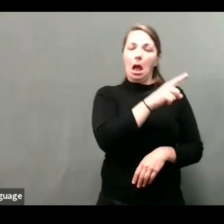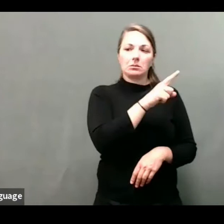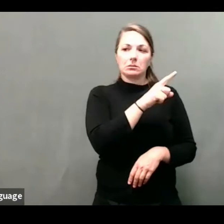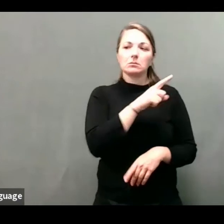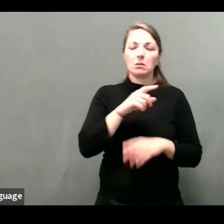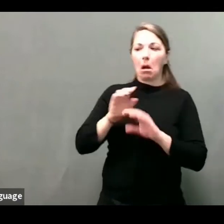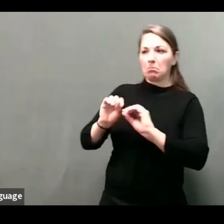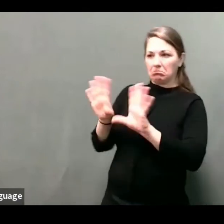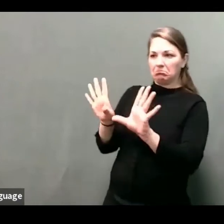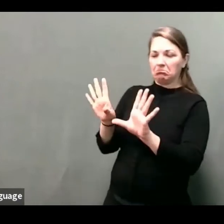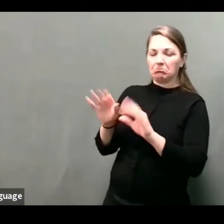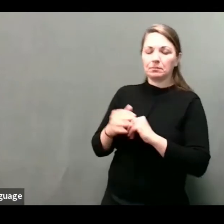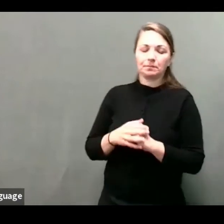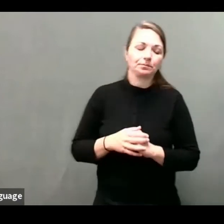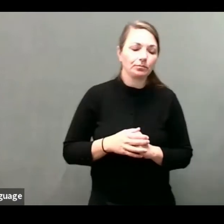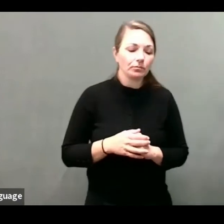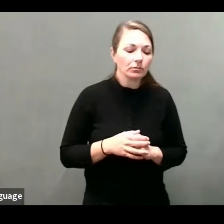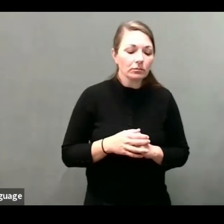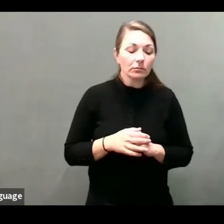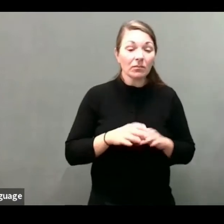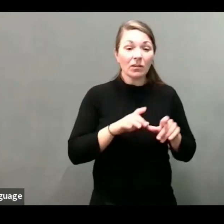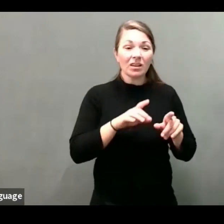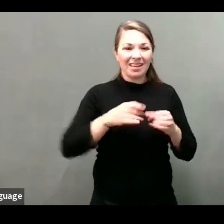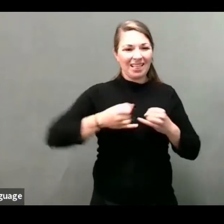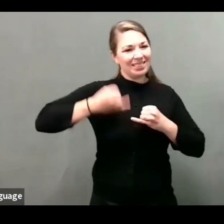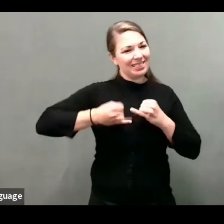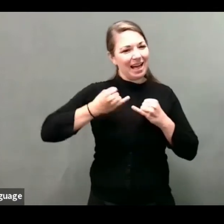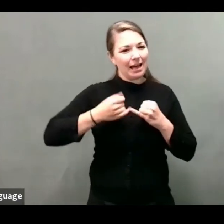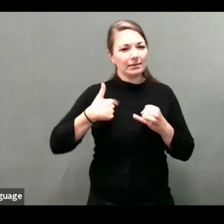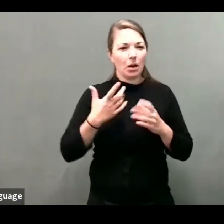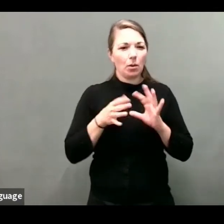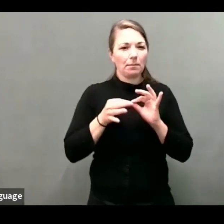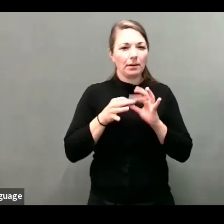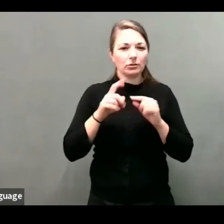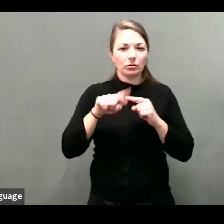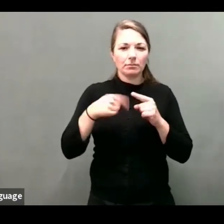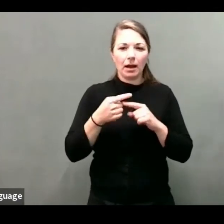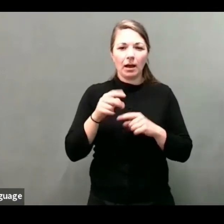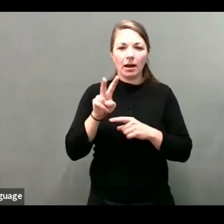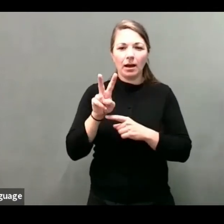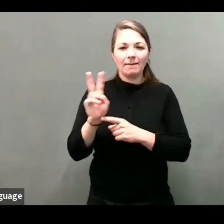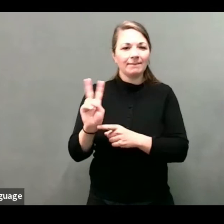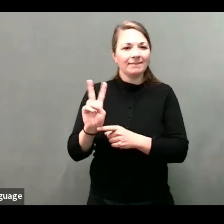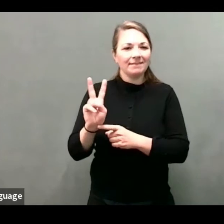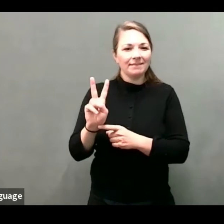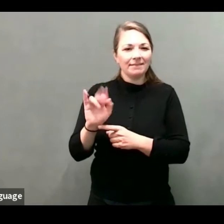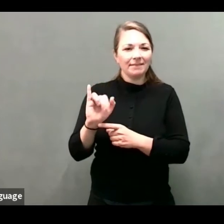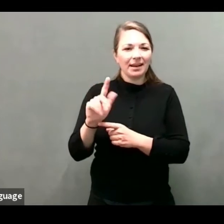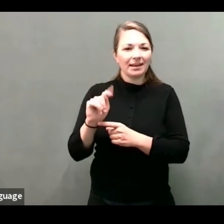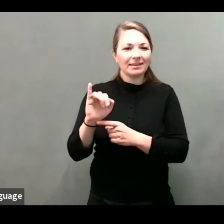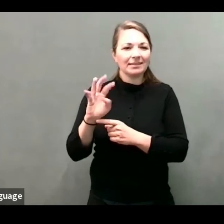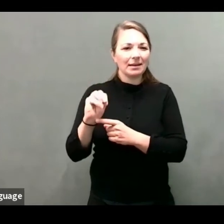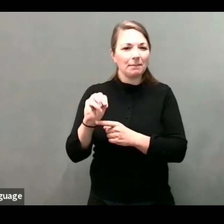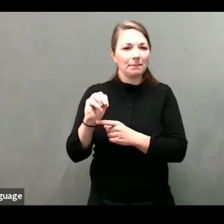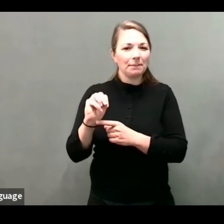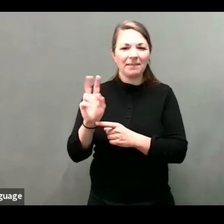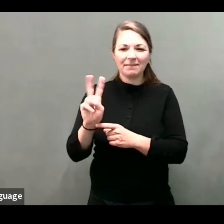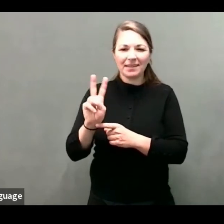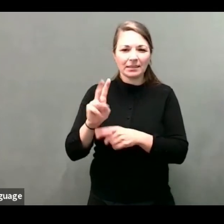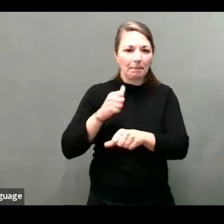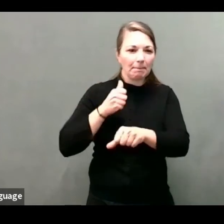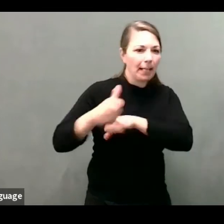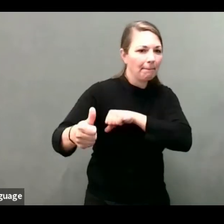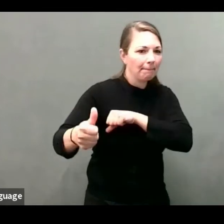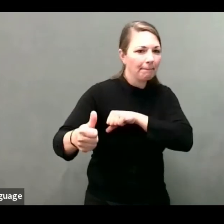final thing I wanted to mention is this victim blaming piece. And, of course, when we're supporting survivors of domestic violence, there's